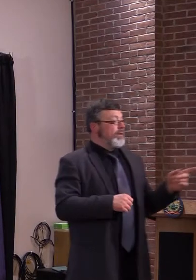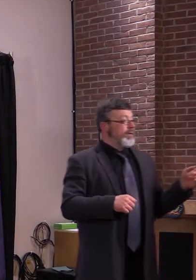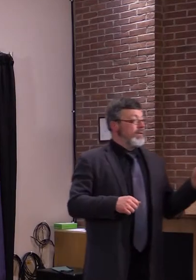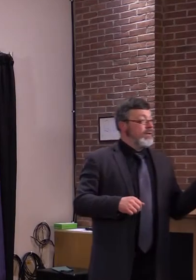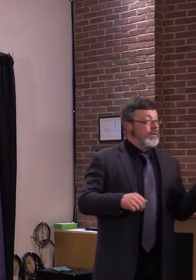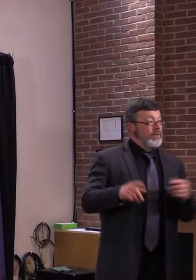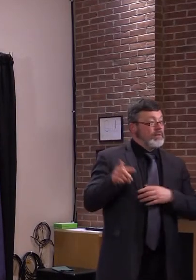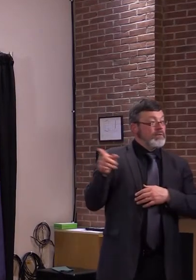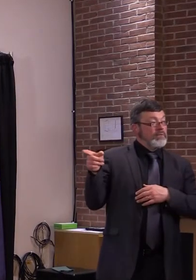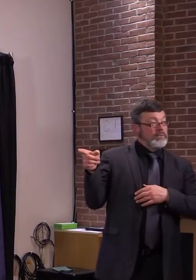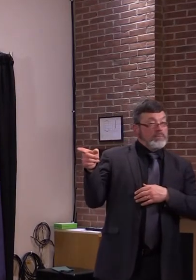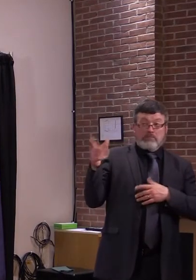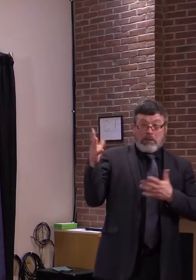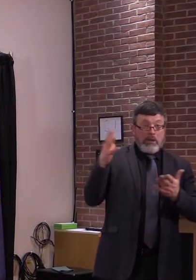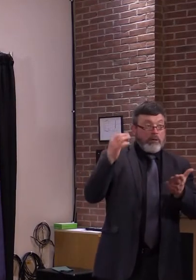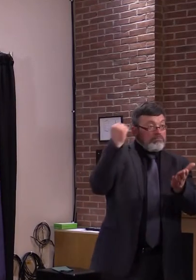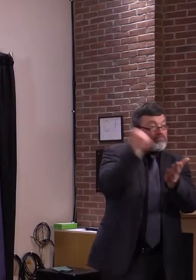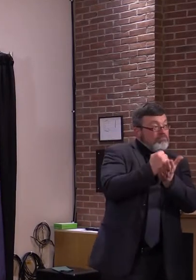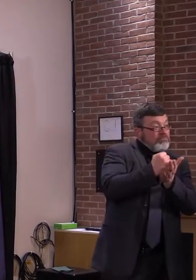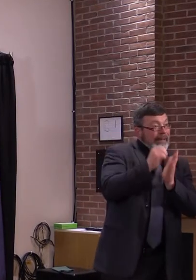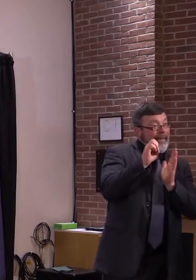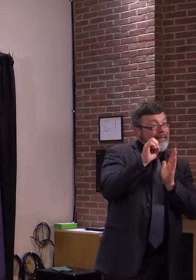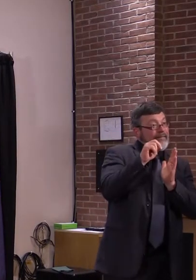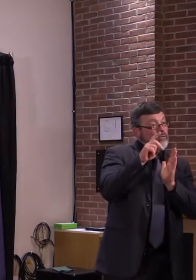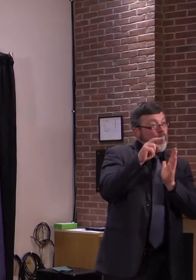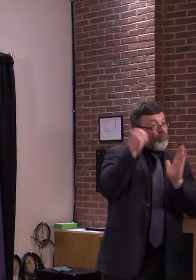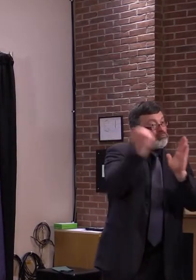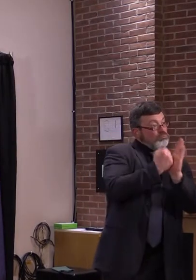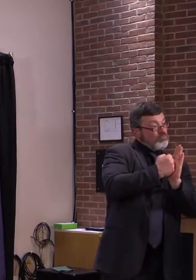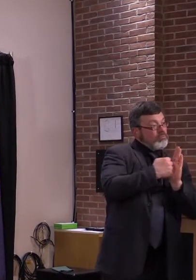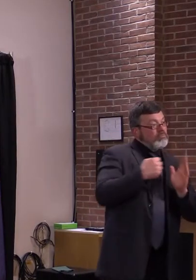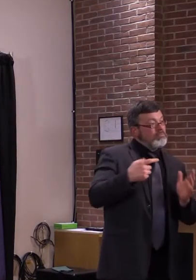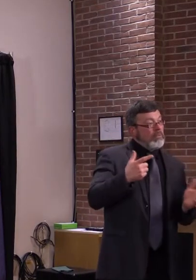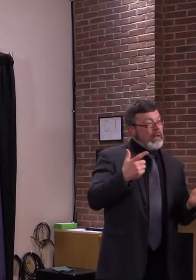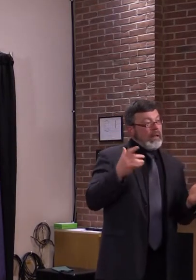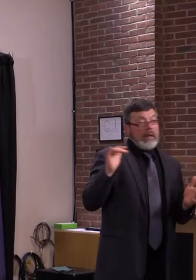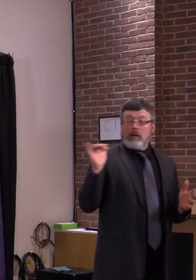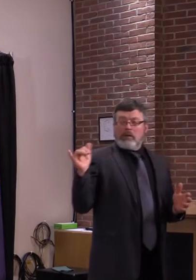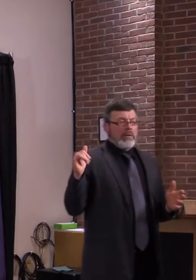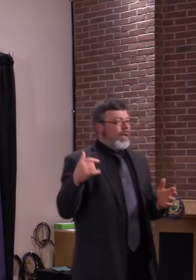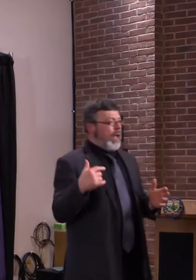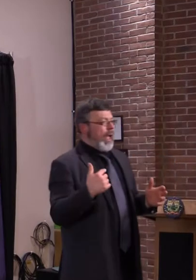whether you will? Oh, I supported myself and Senator Leahy